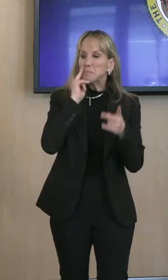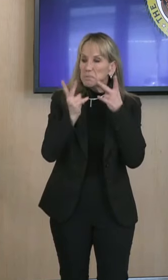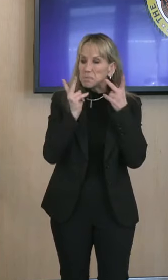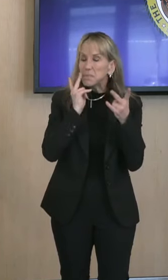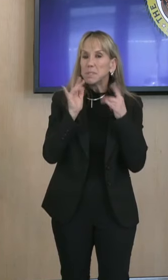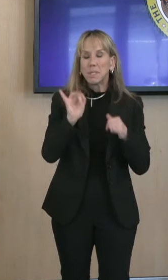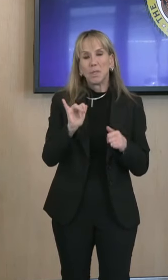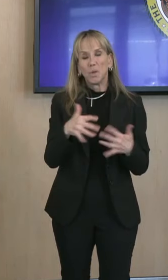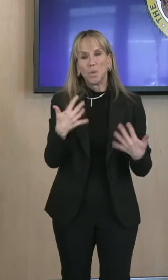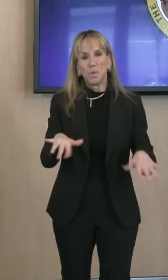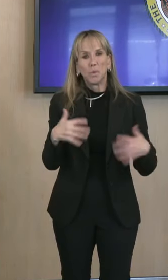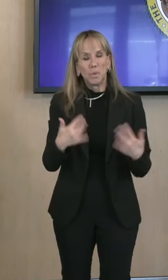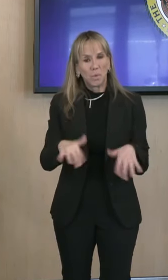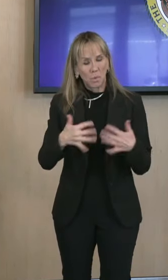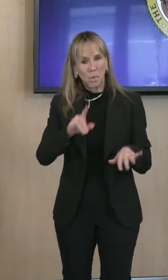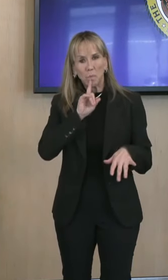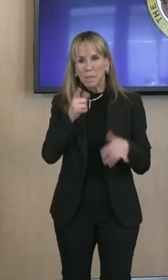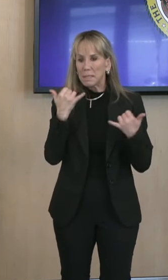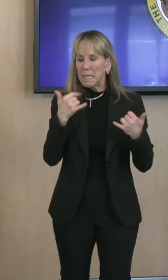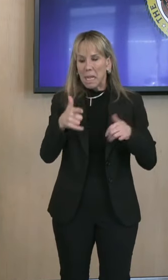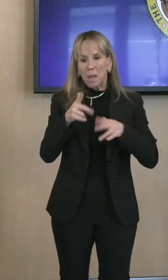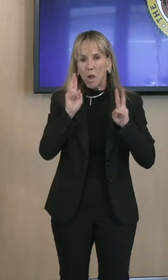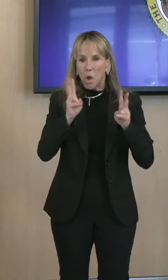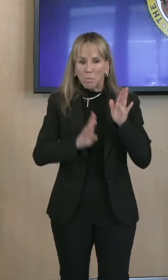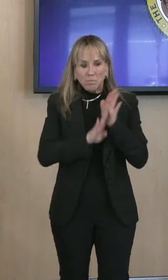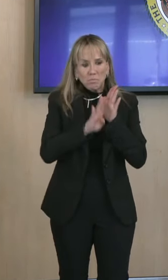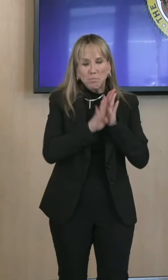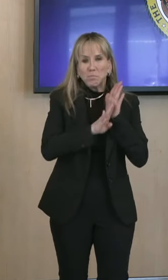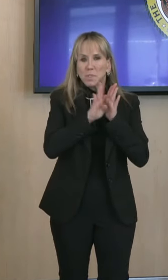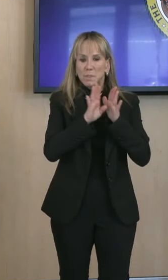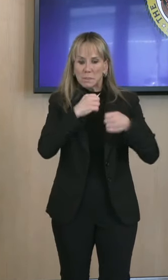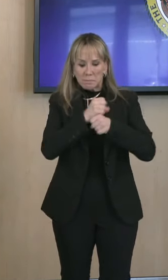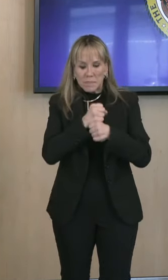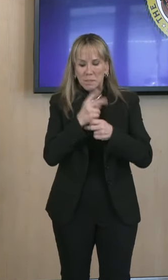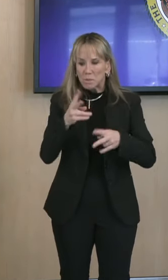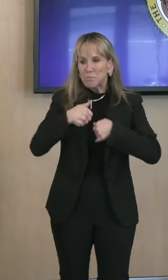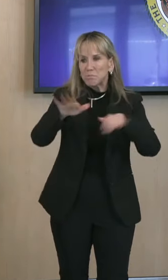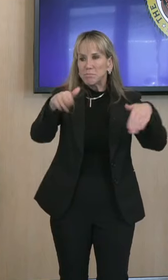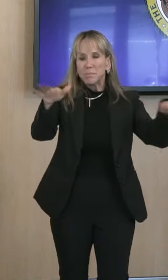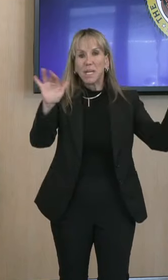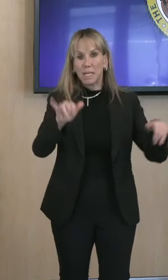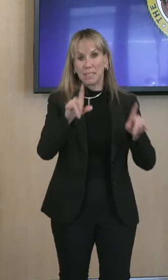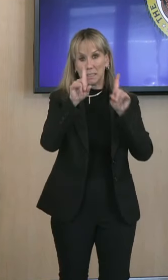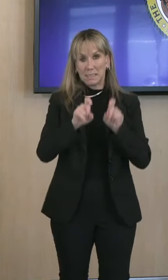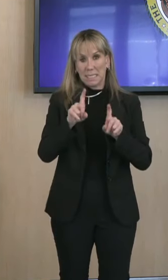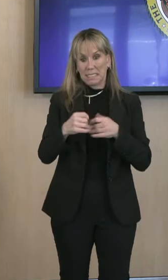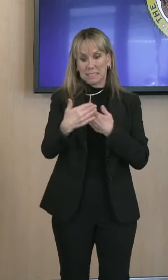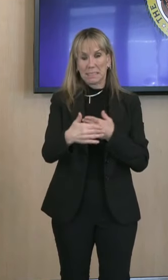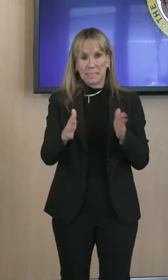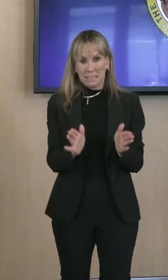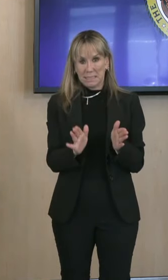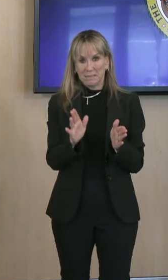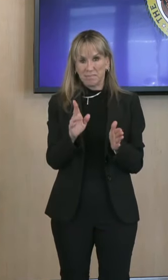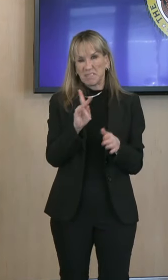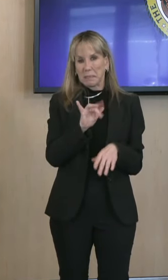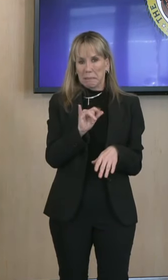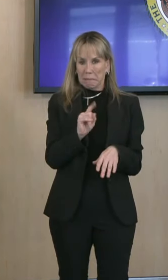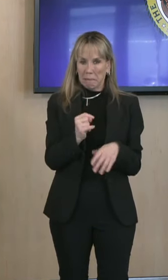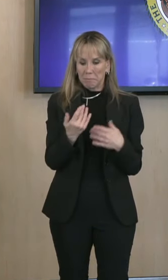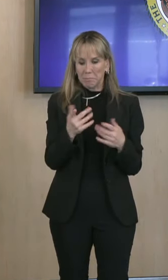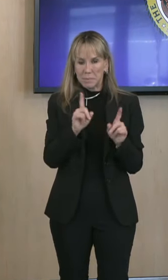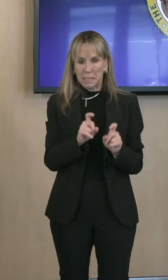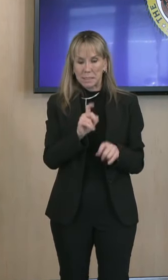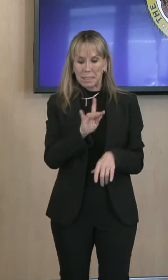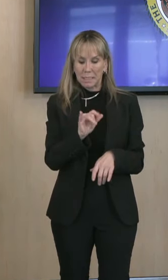rapid development and deployment of these testing kits. To my knowledge, and I'm not 100%